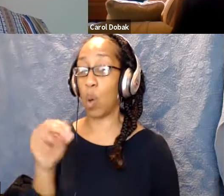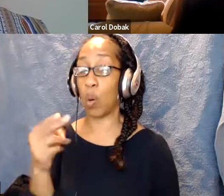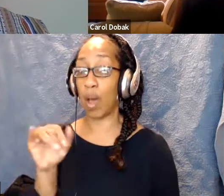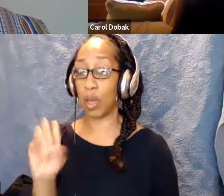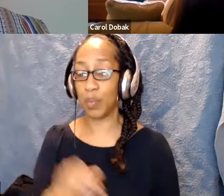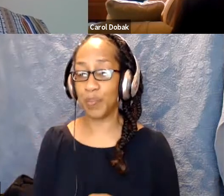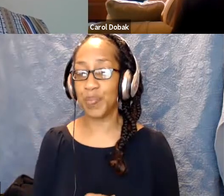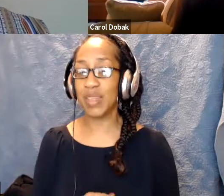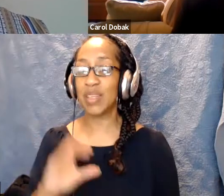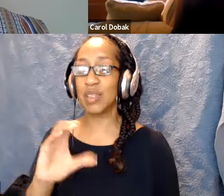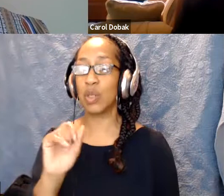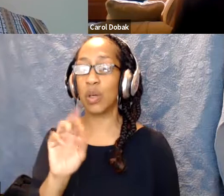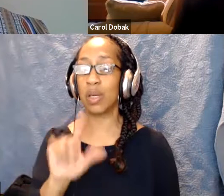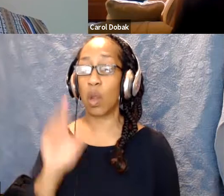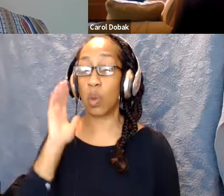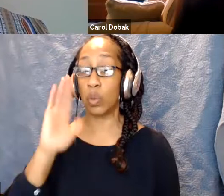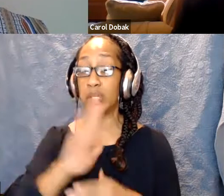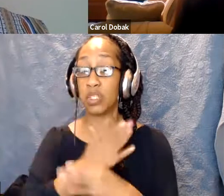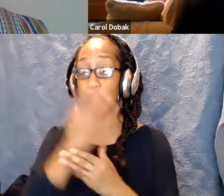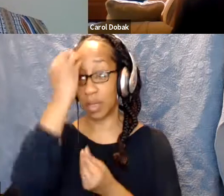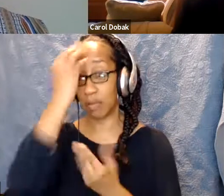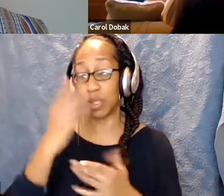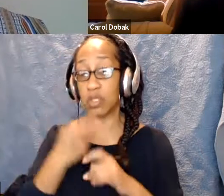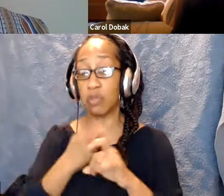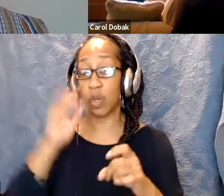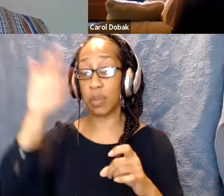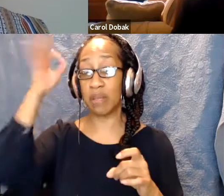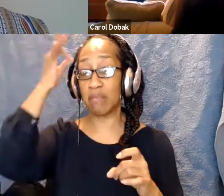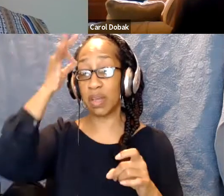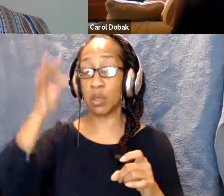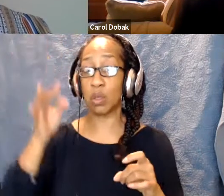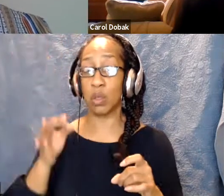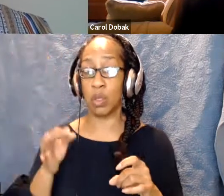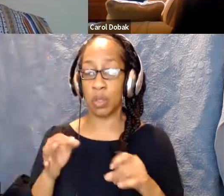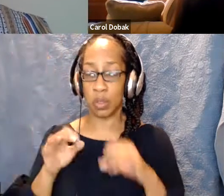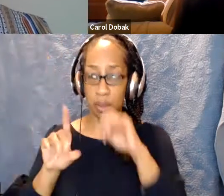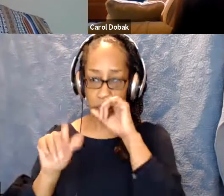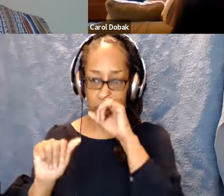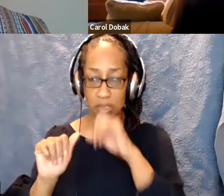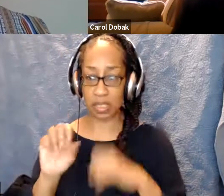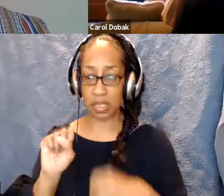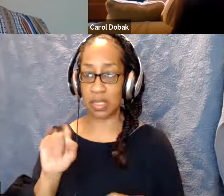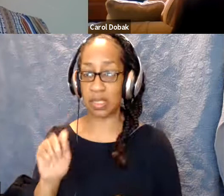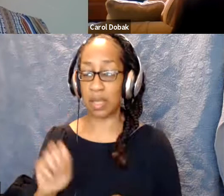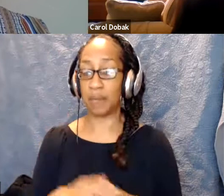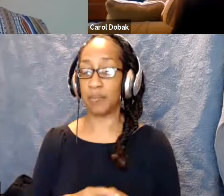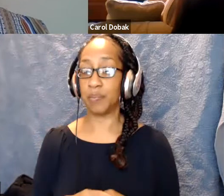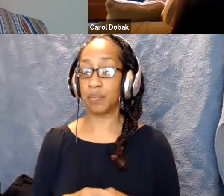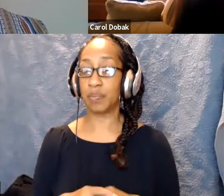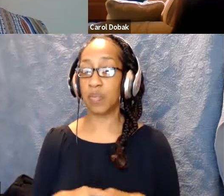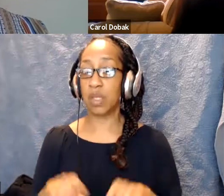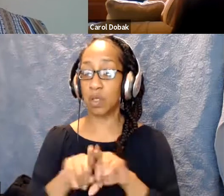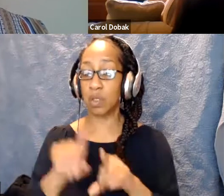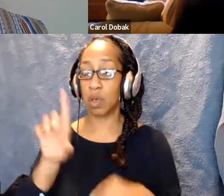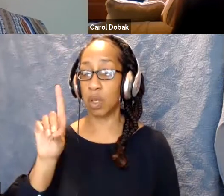some information from the Federal Vocational Rehabilitation Partner side. David will be sharing helpful information